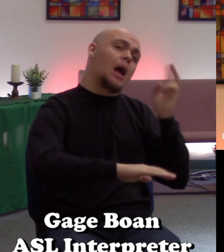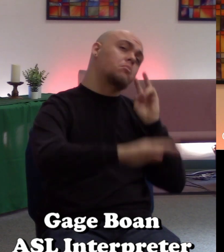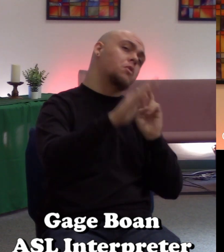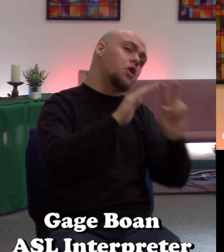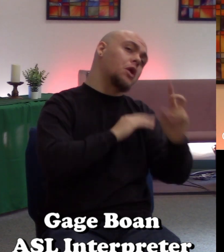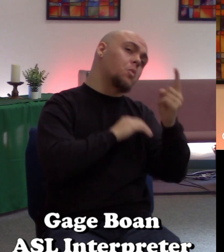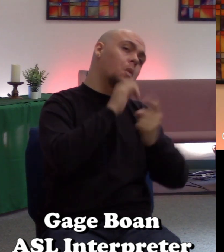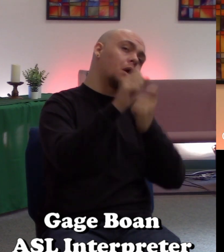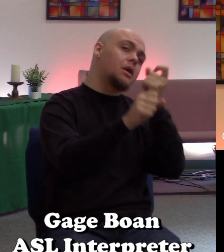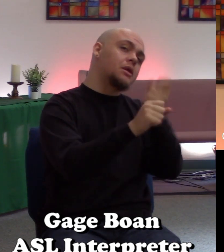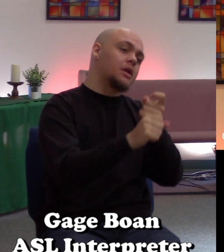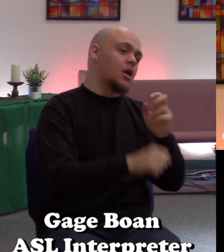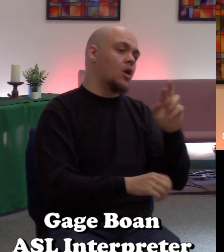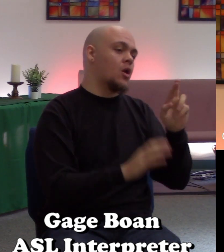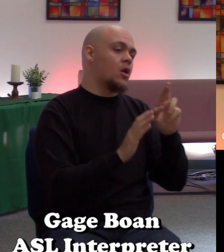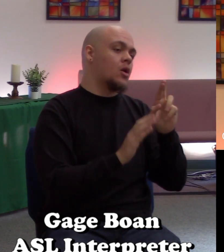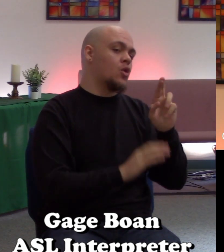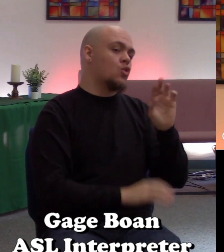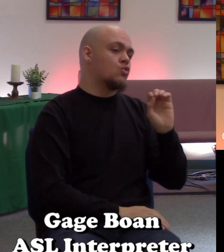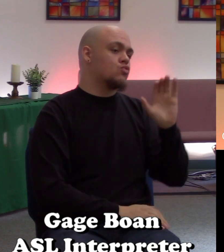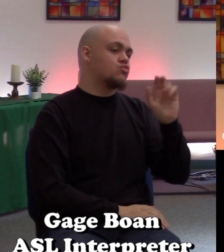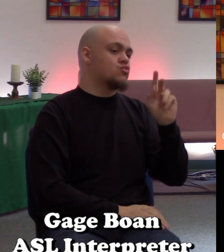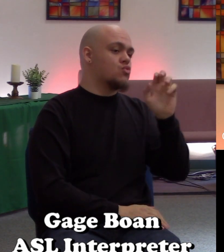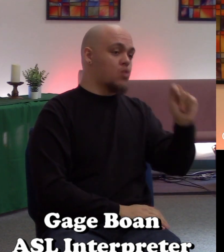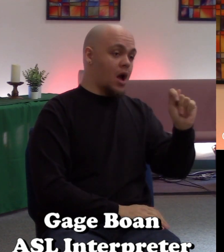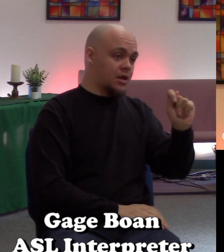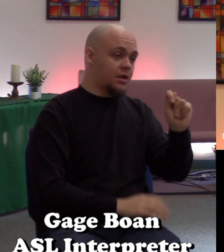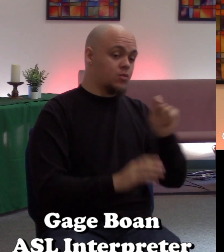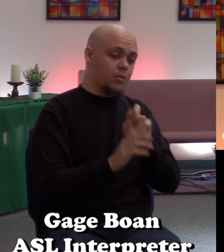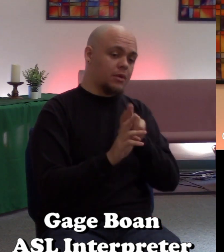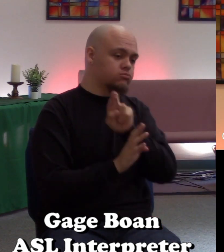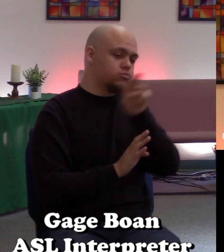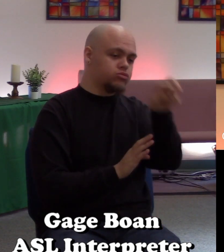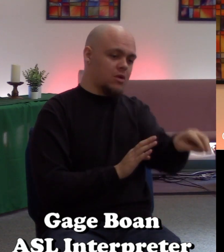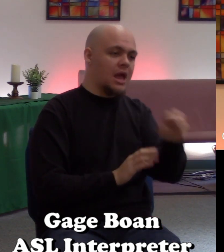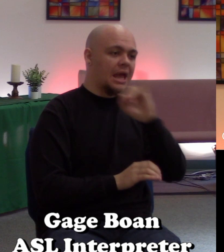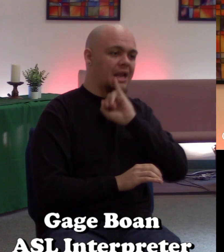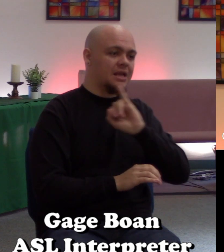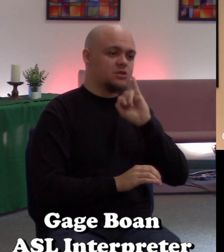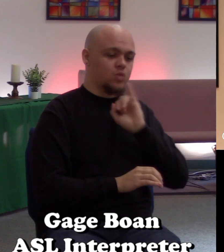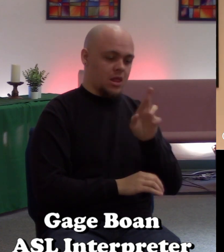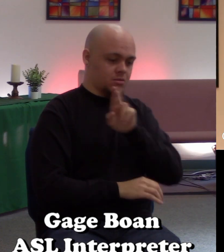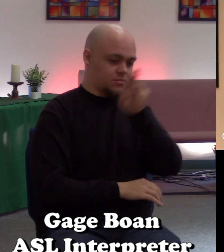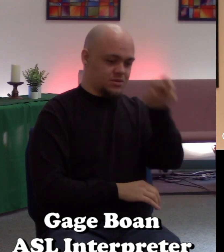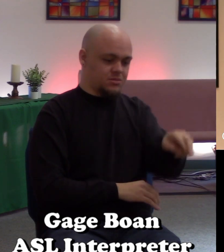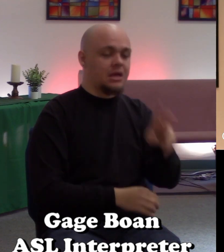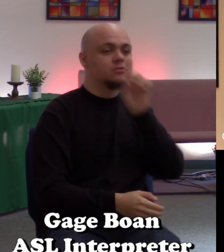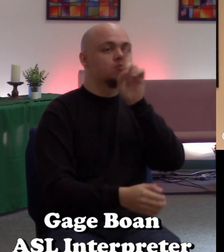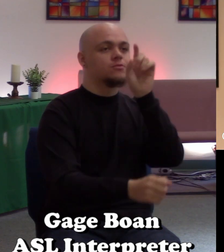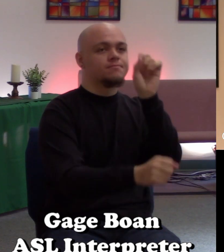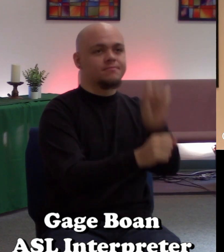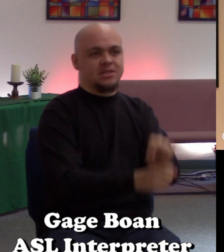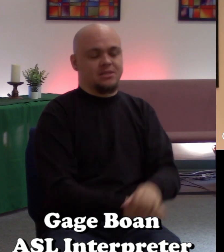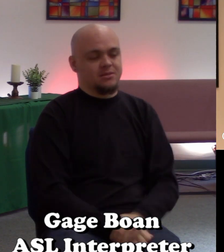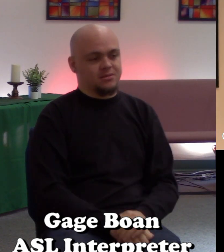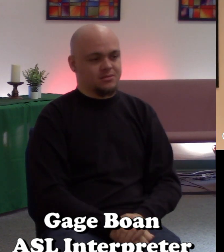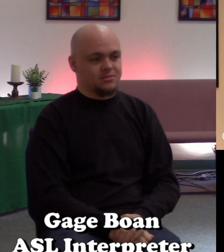specific. I predict that within a year, a rocket will be shot at Israel.